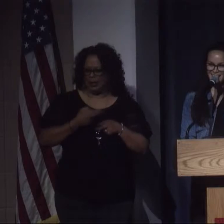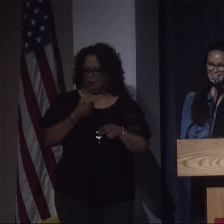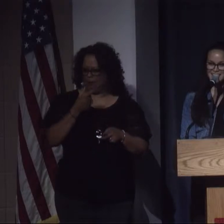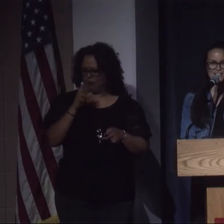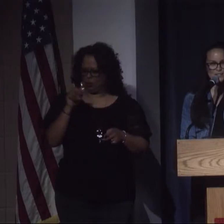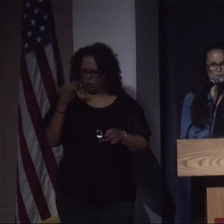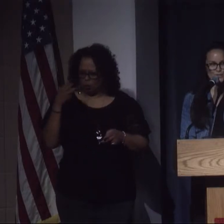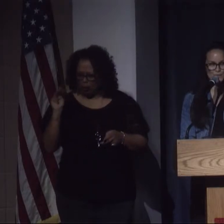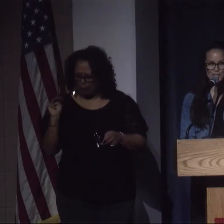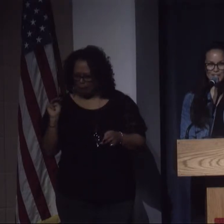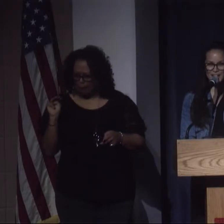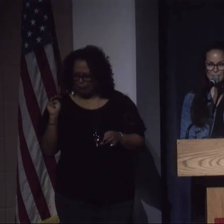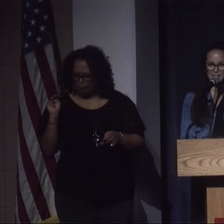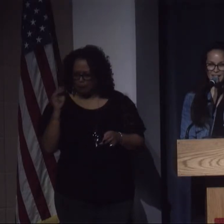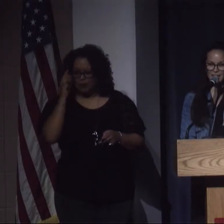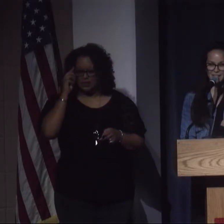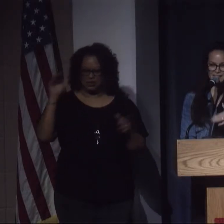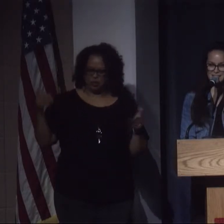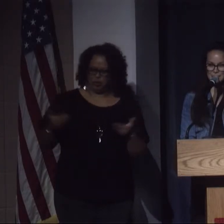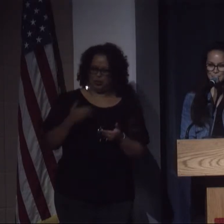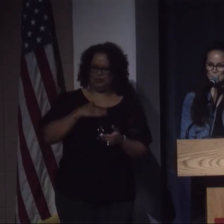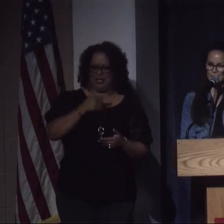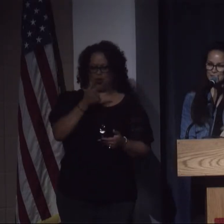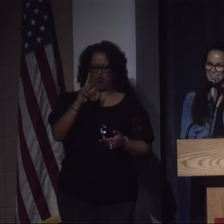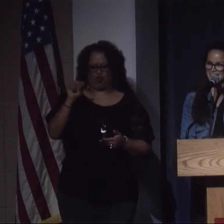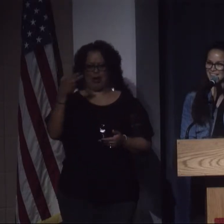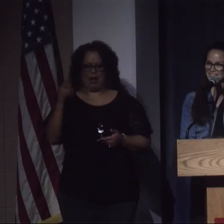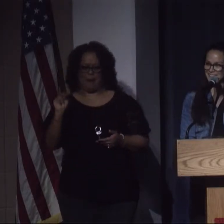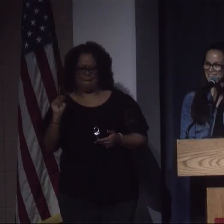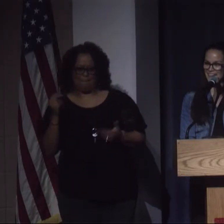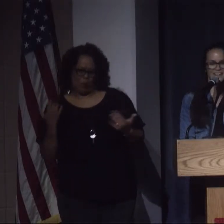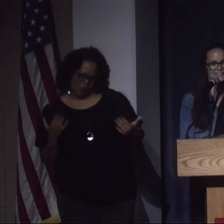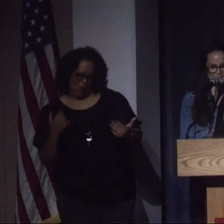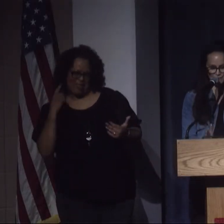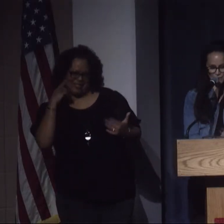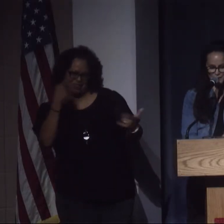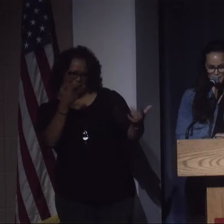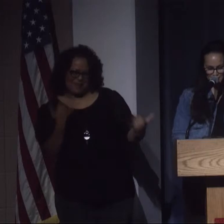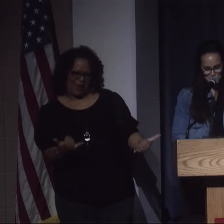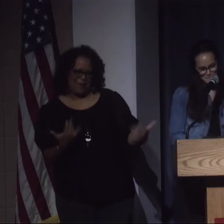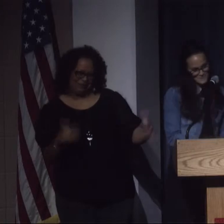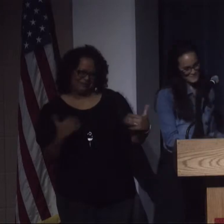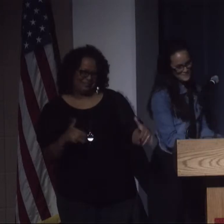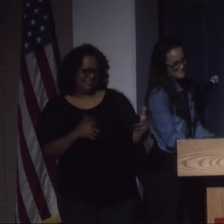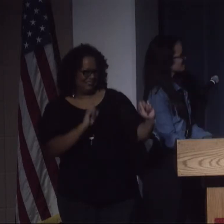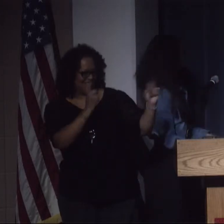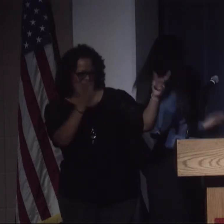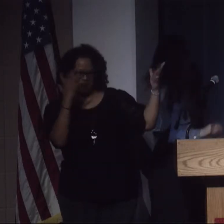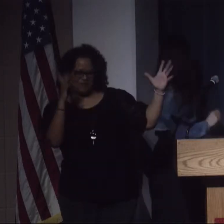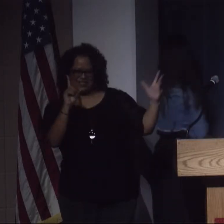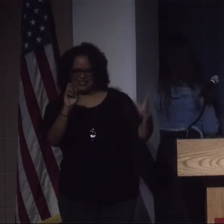Yeah, he just introduced me to Graham, and now I listen to him on Spotify. So, all right, let's give it up for Derek.